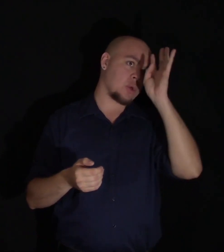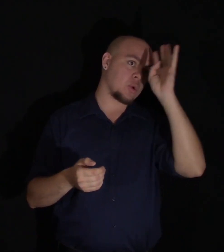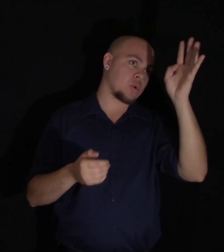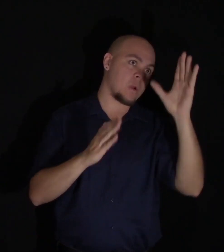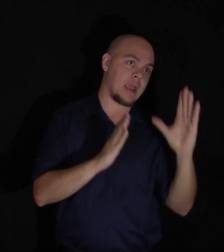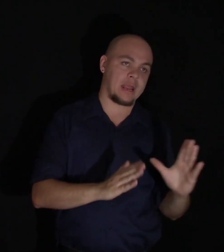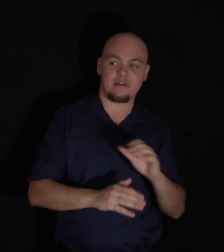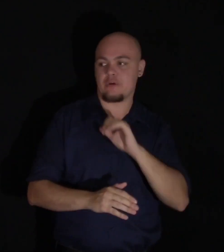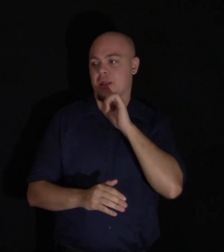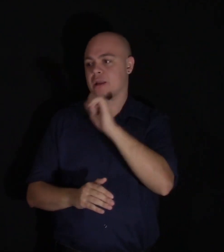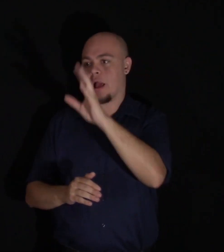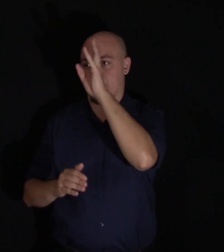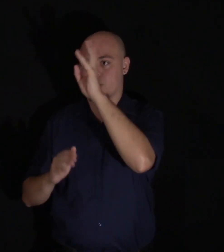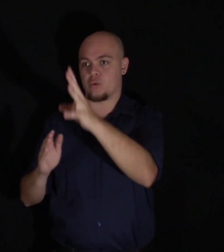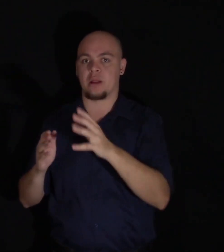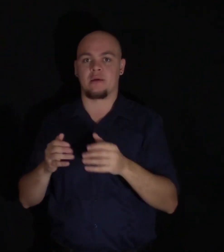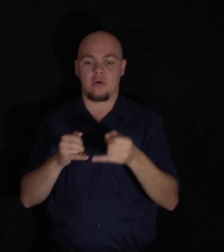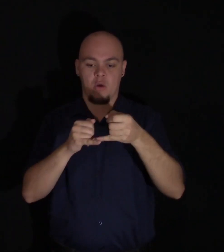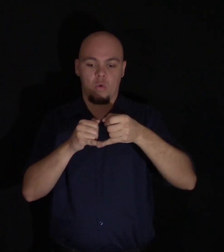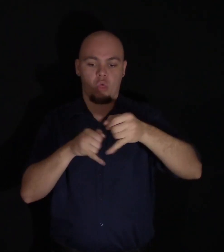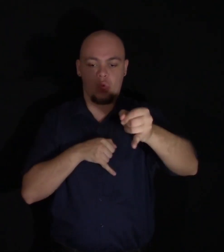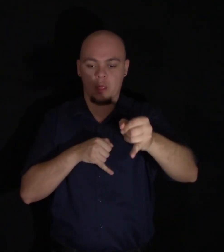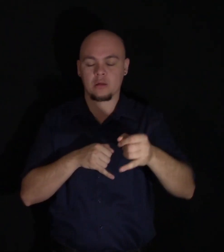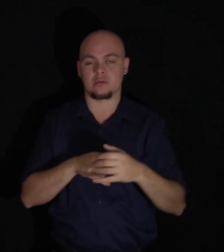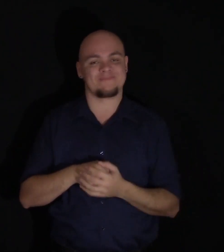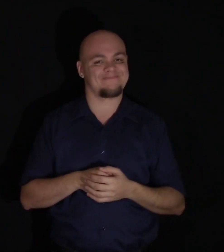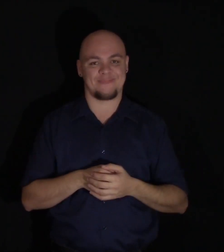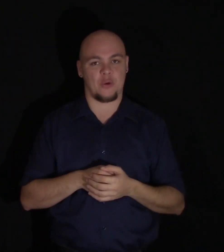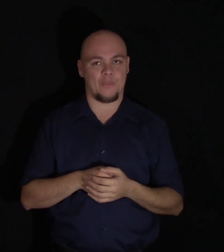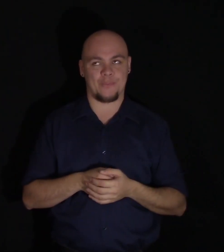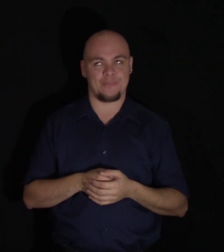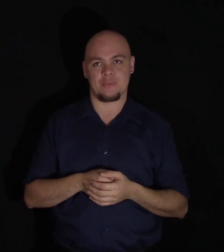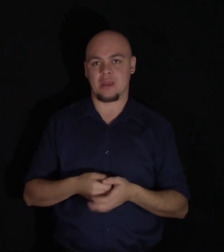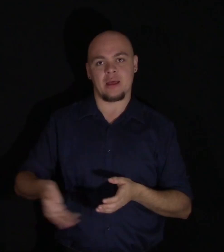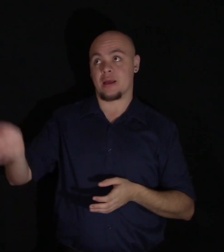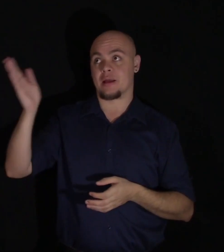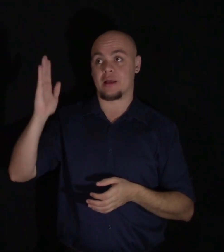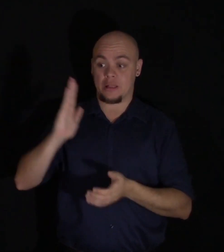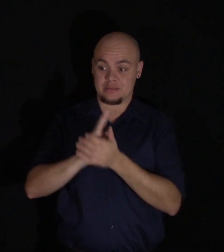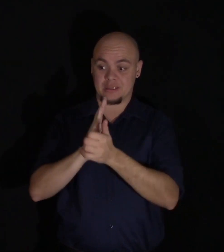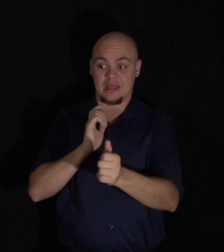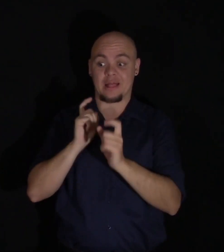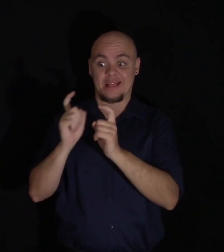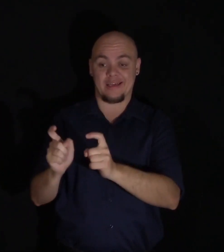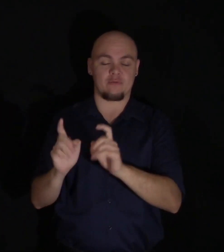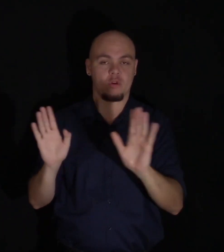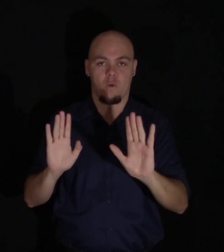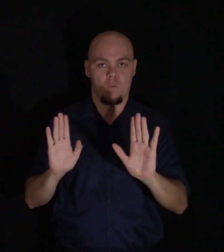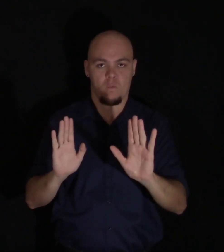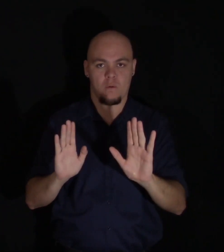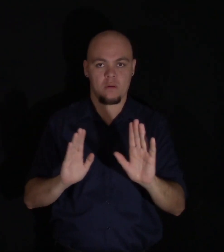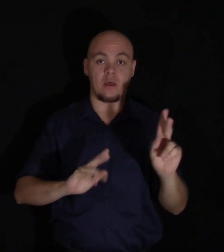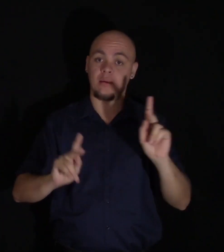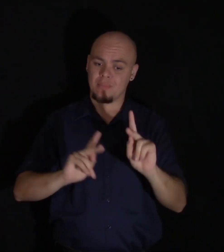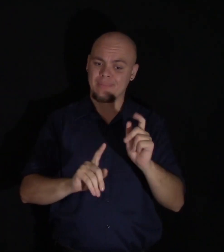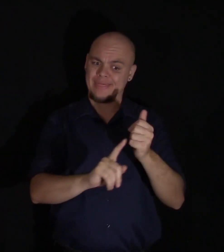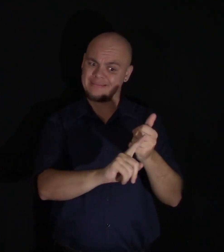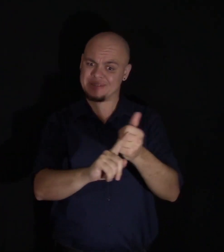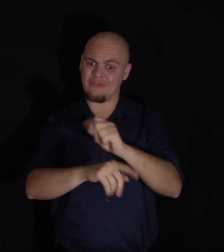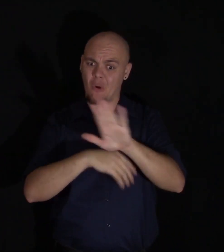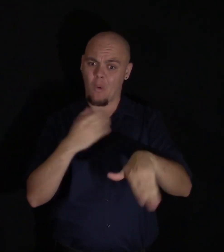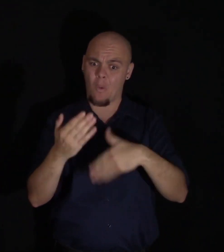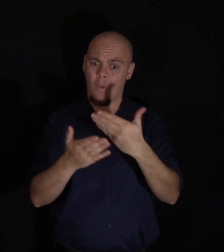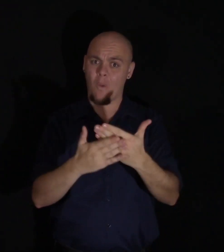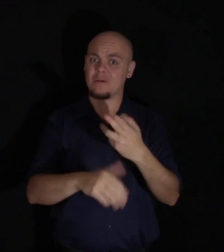and the non-creatives like it's some God-given thing. And to have people realize that they're naturally creative,